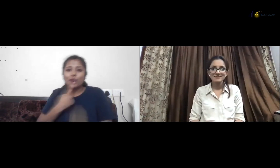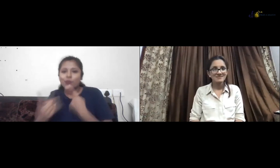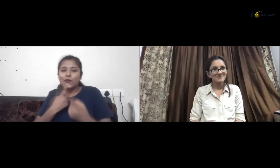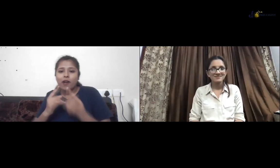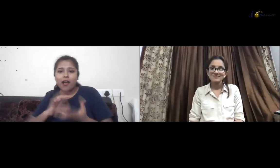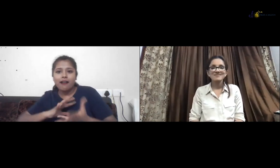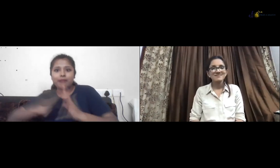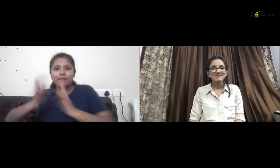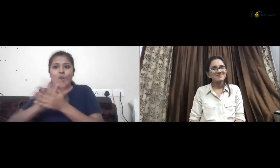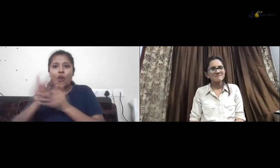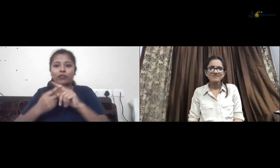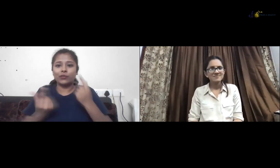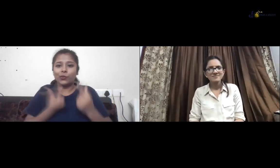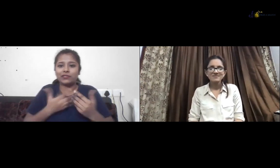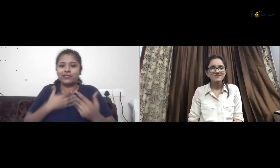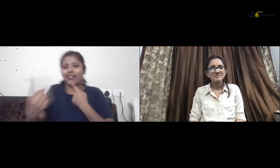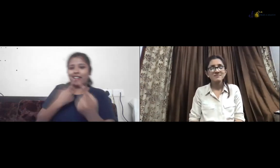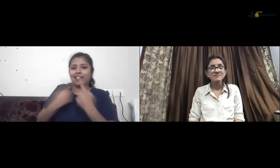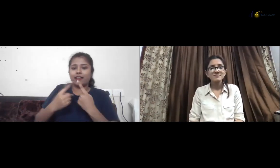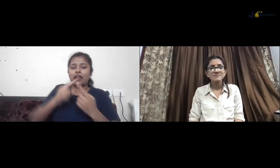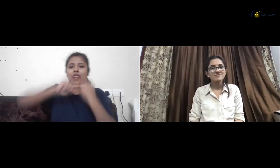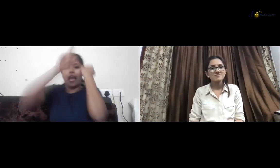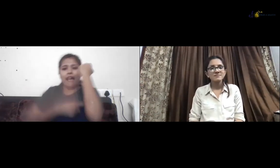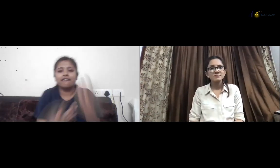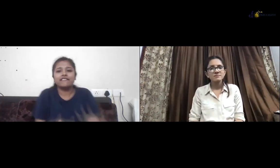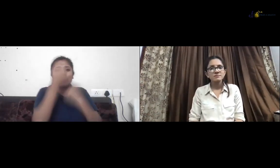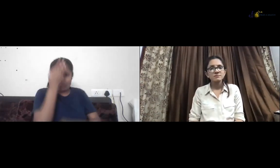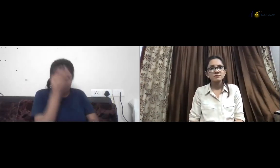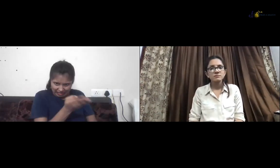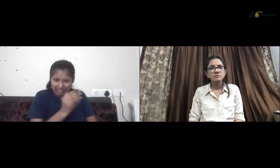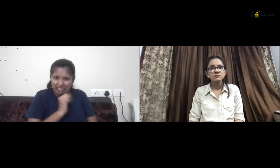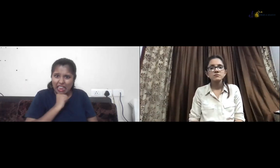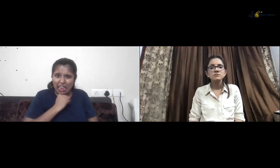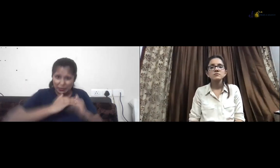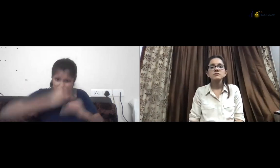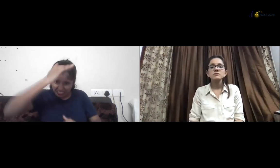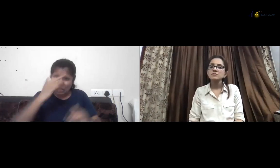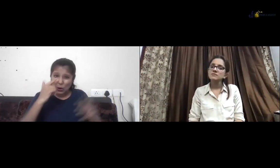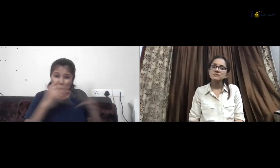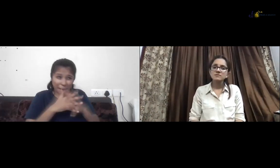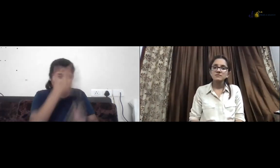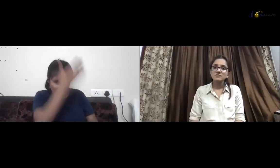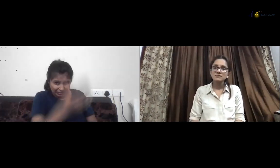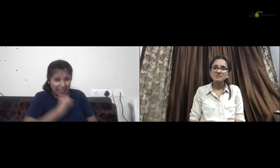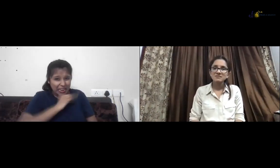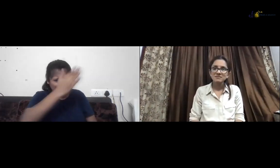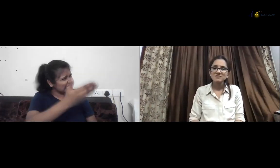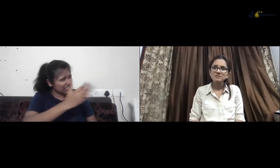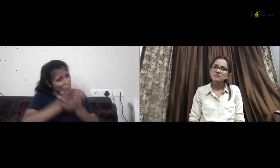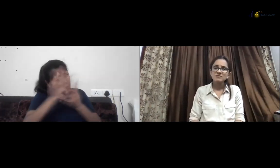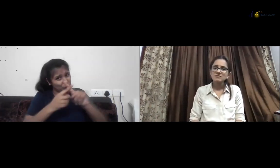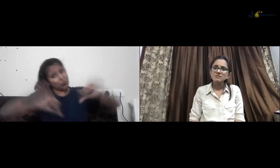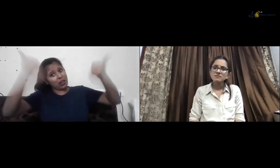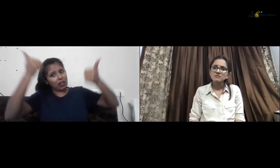whenever she see any a hot guy. So she would like to talk to that person. Is it you are an older